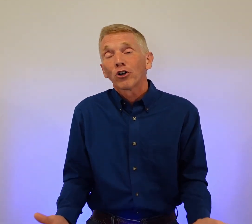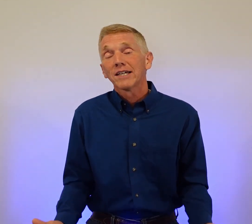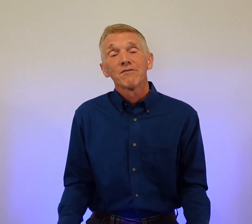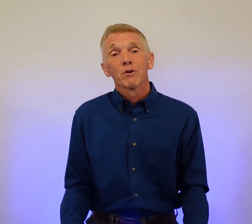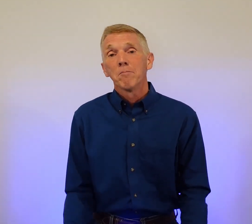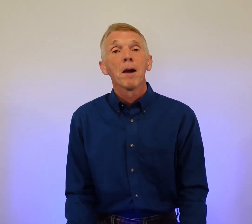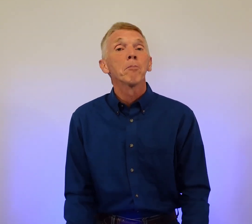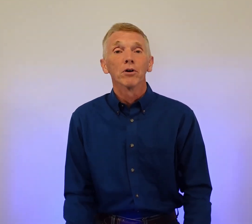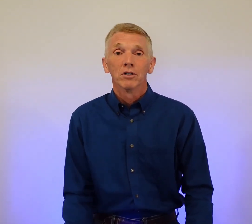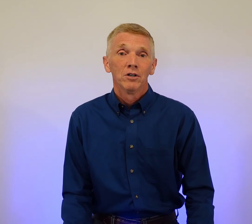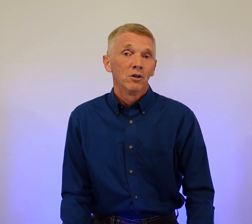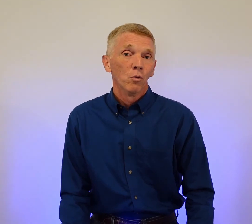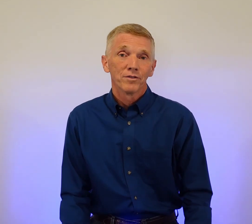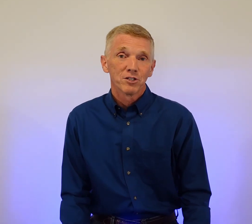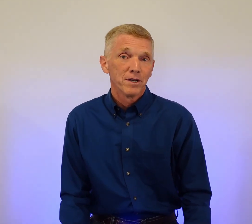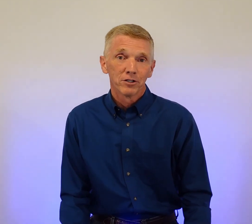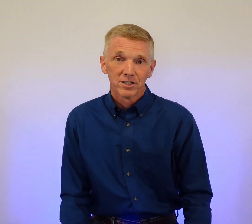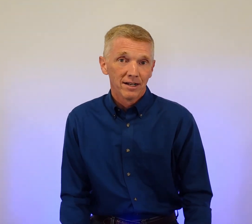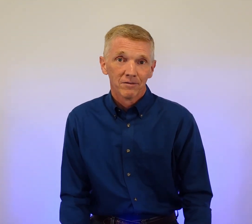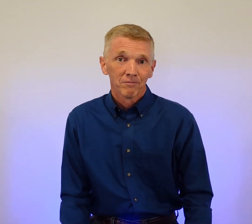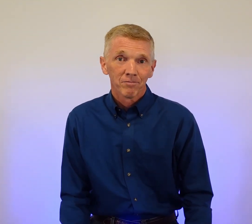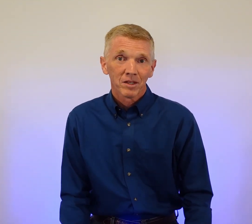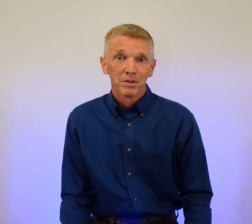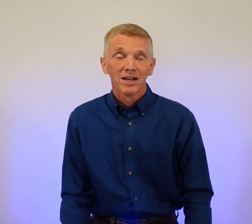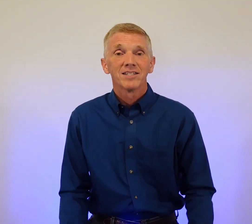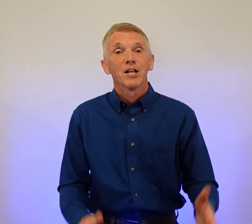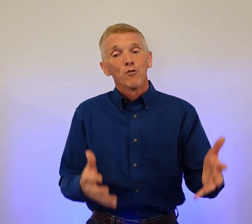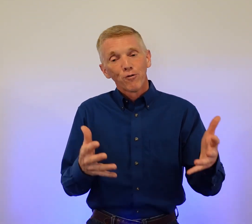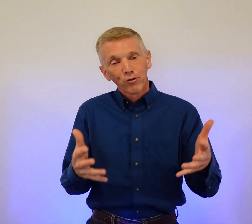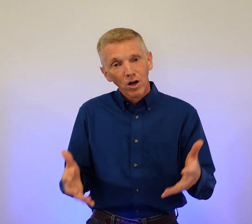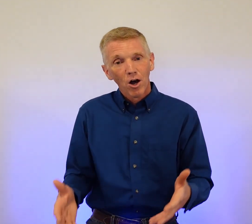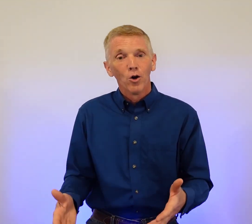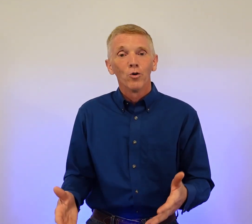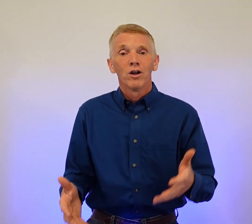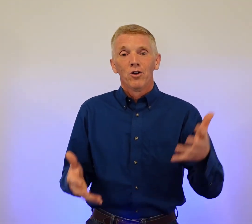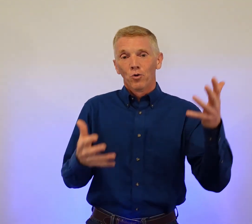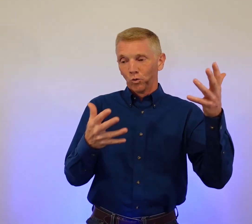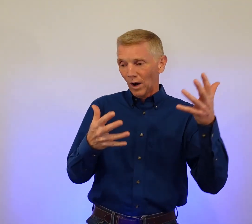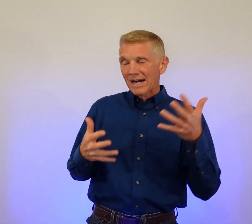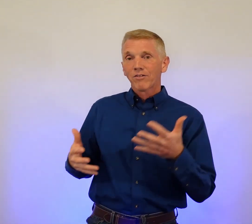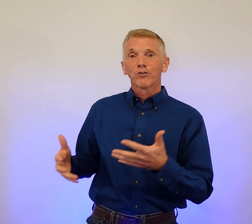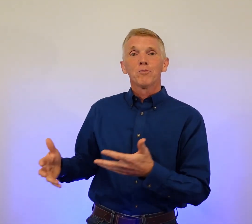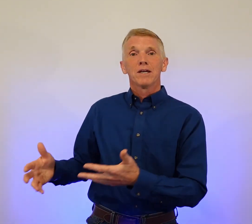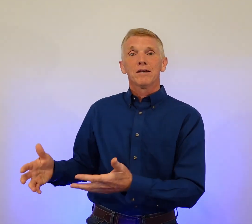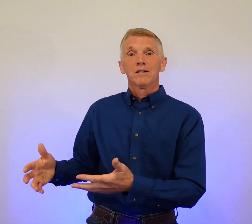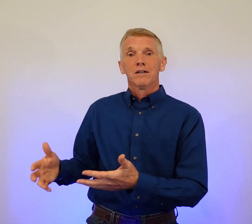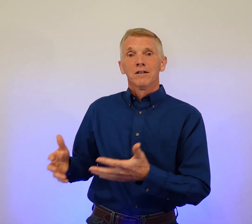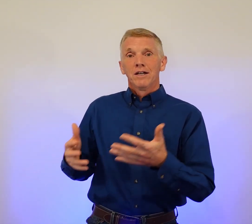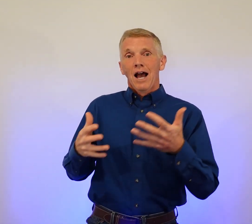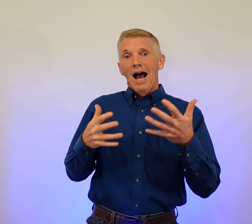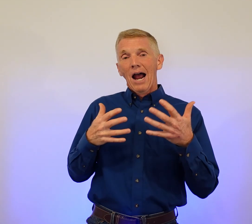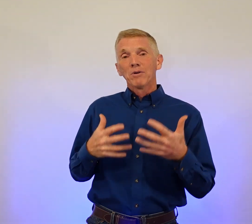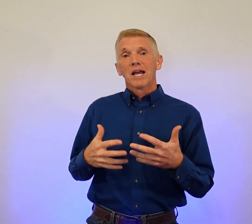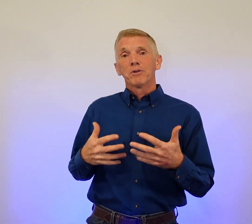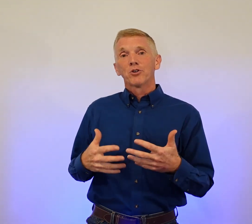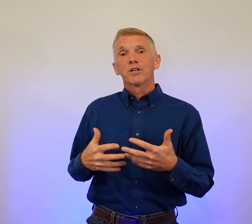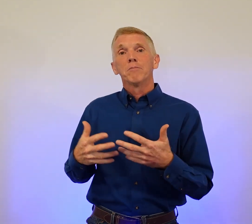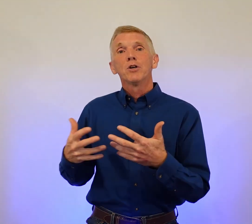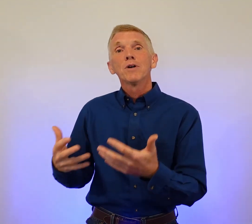even remember what the speaker said, because it flowed right through me. I was able to